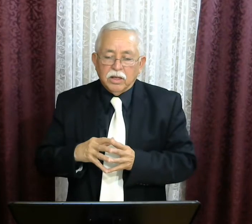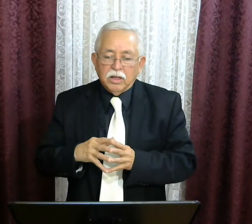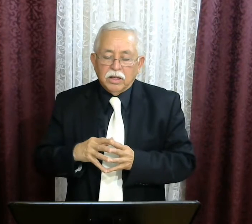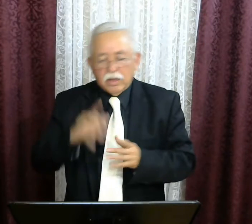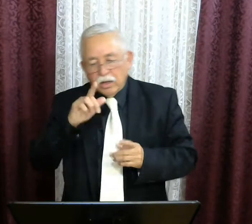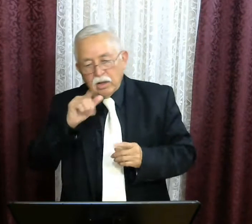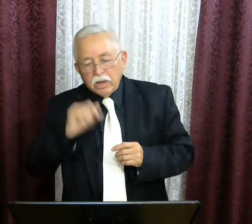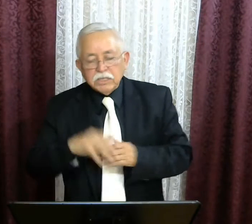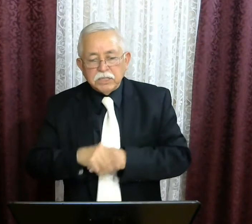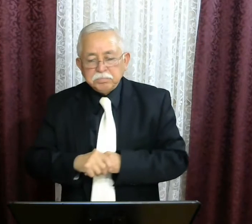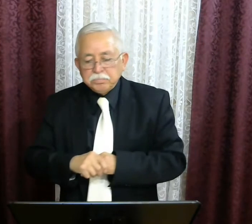Listen,